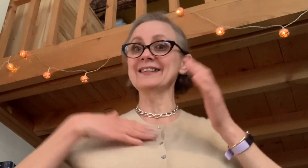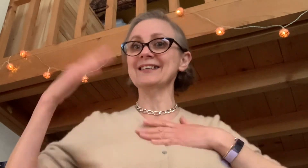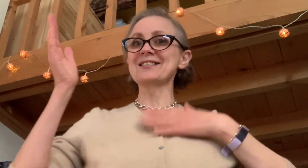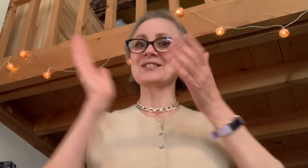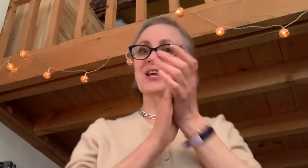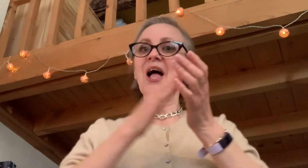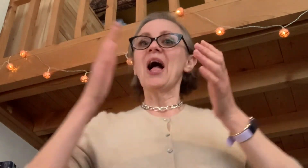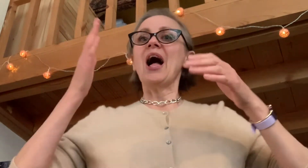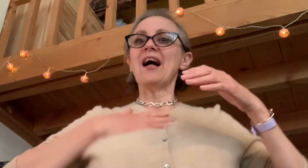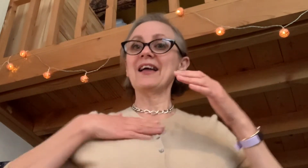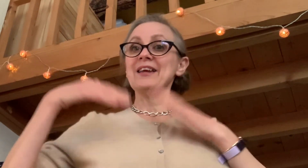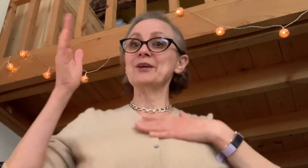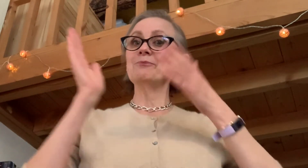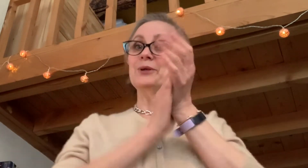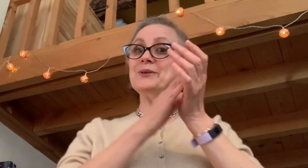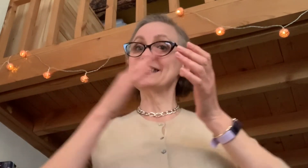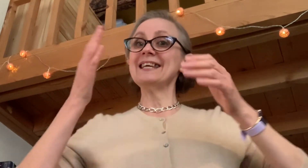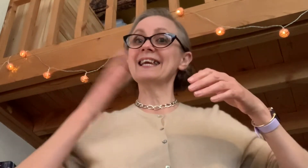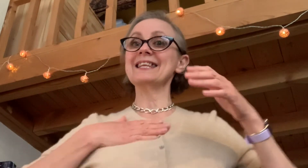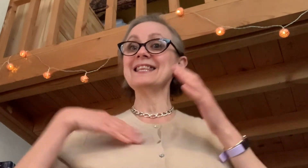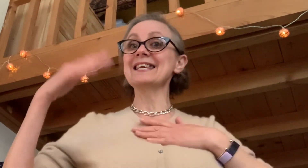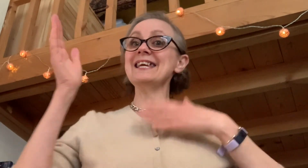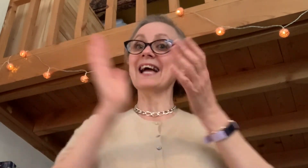overhead. I hear music in the air,